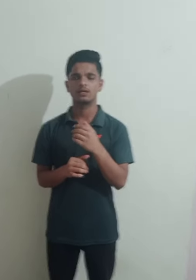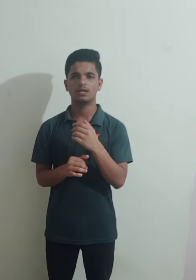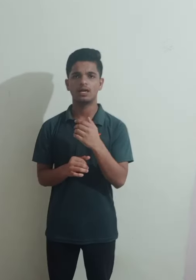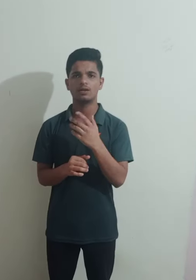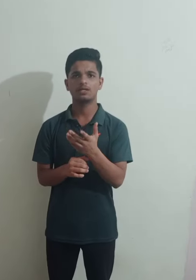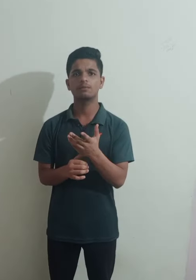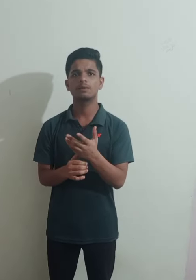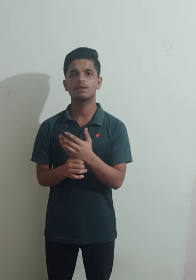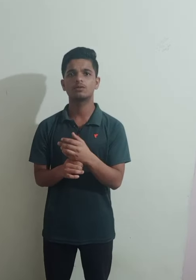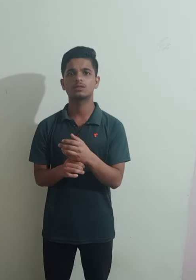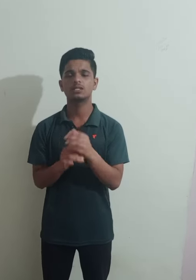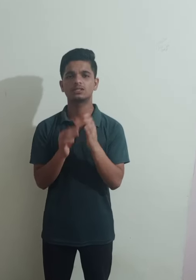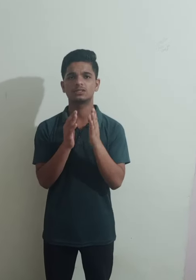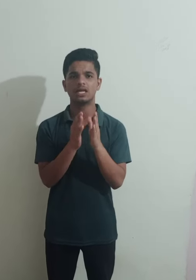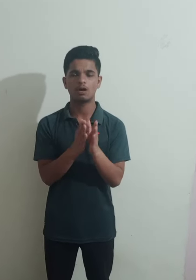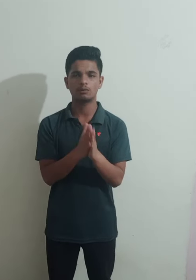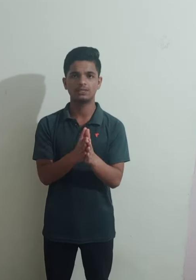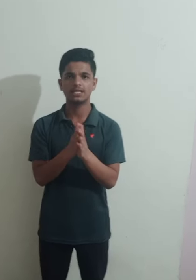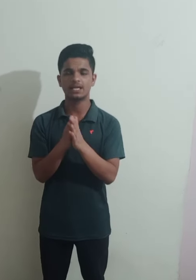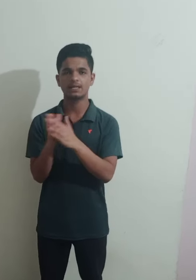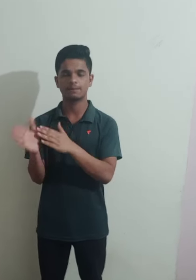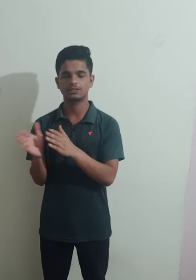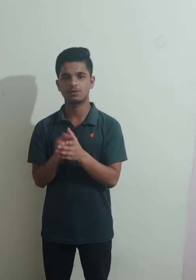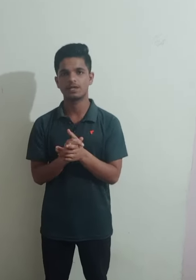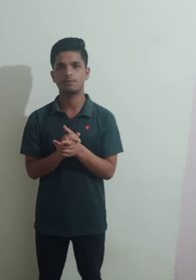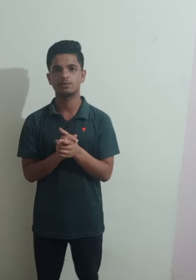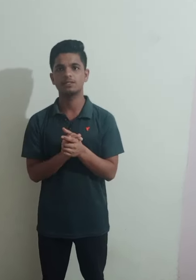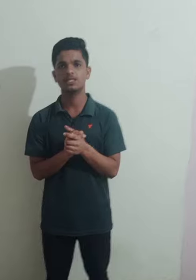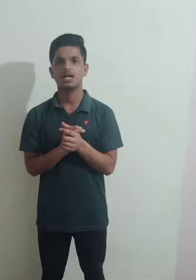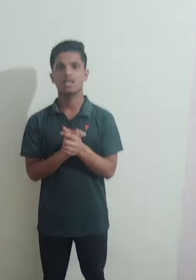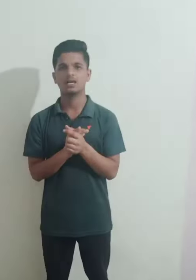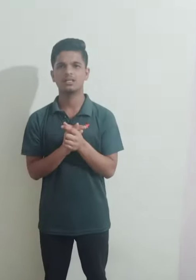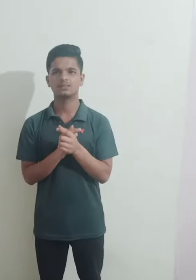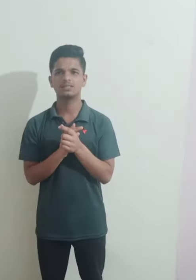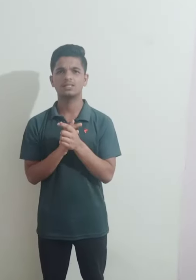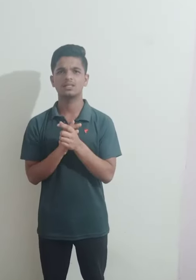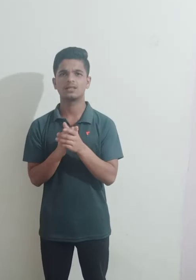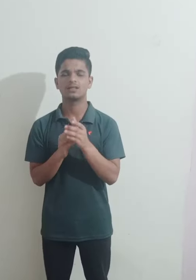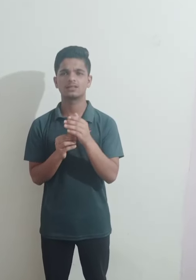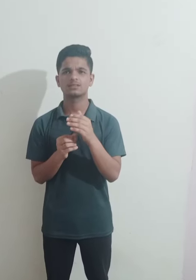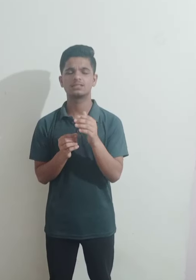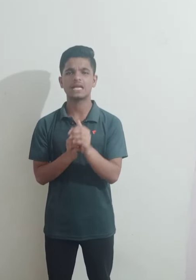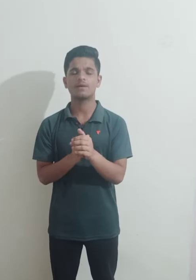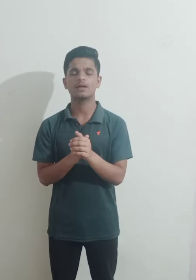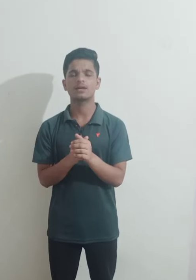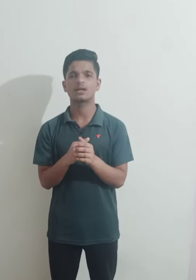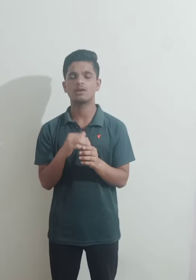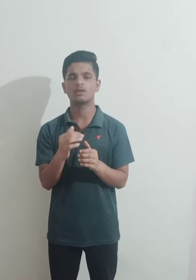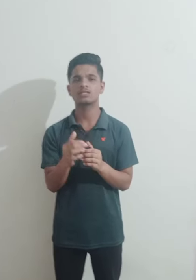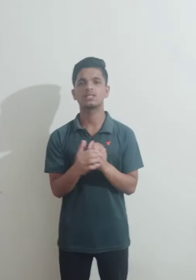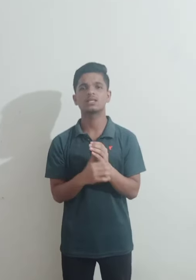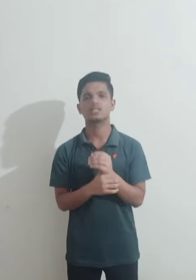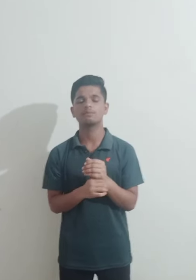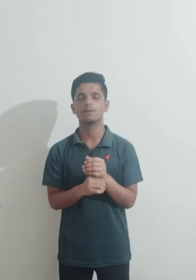allocating memory to the object and reference variable. Means the Java allocates the heap memory for the